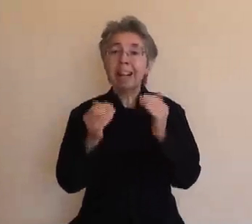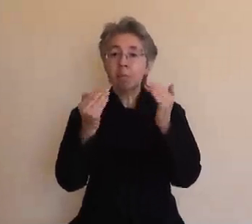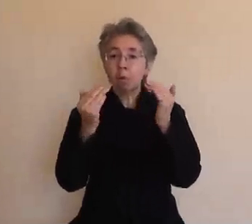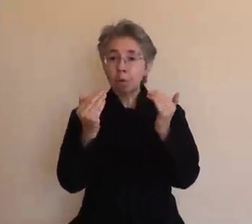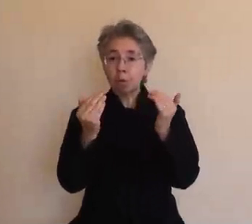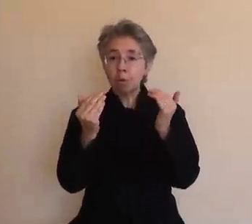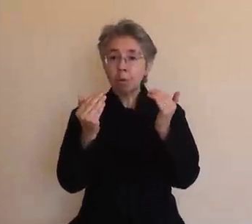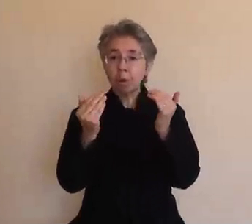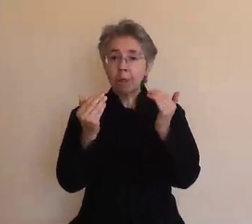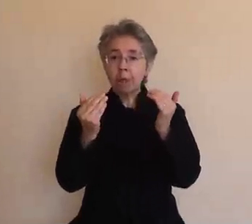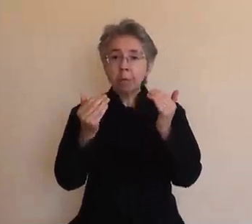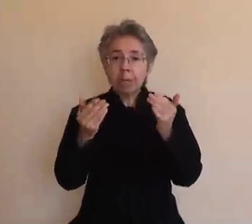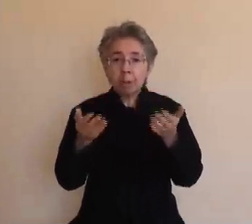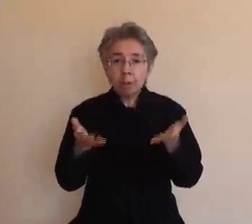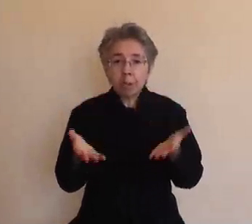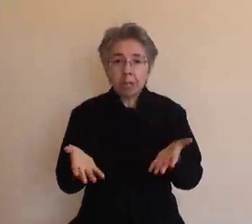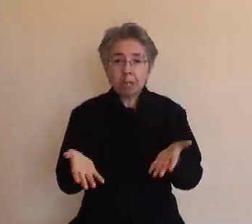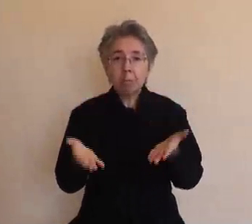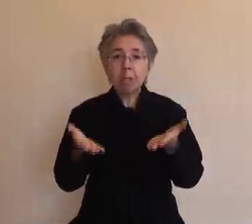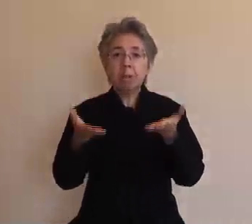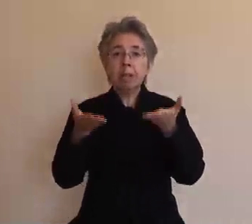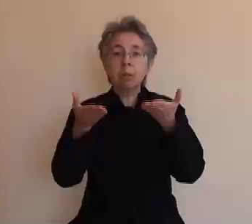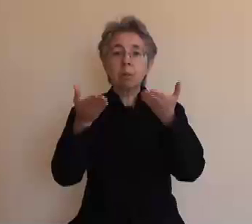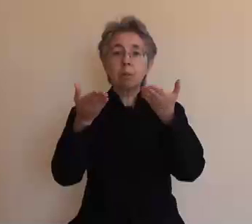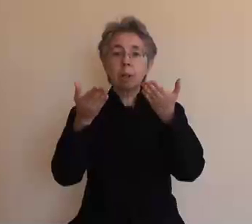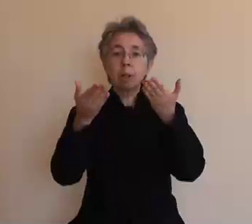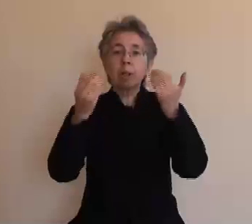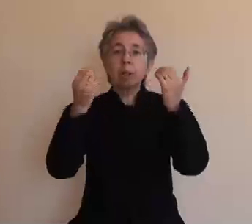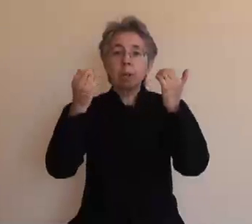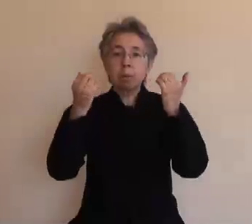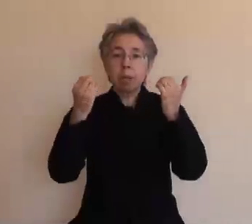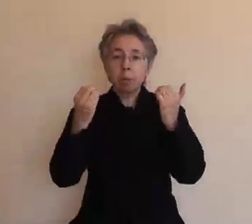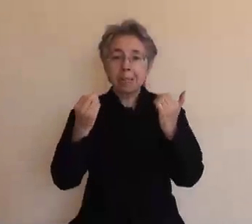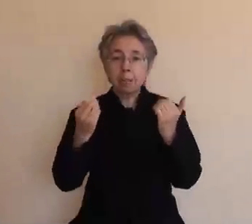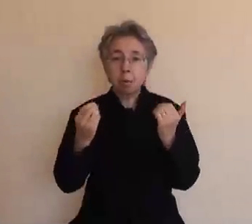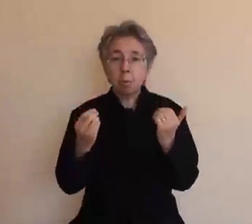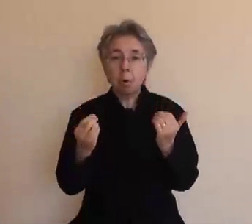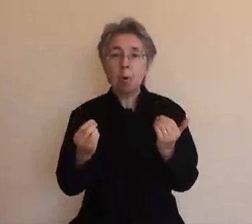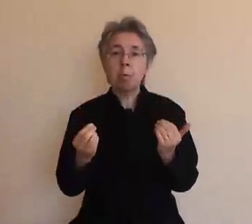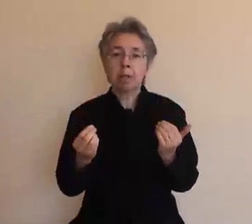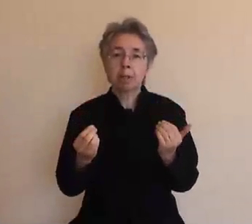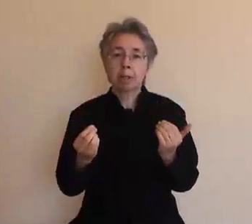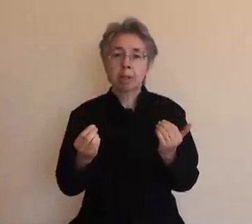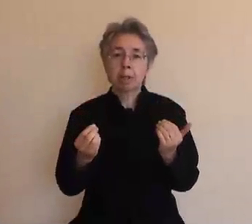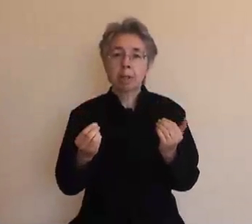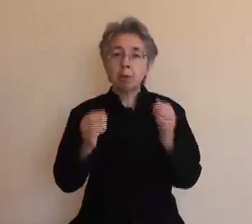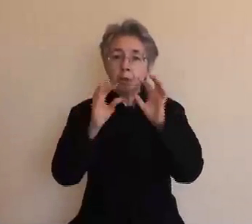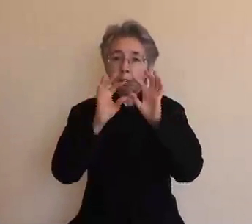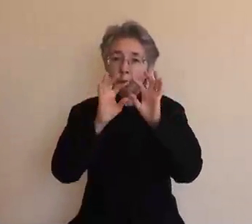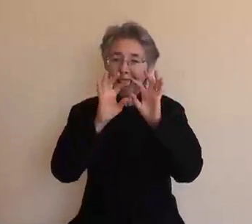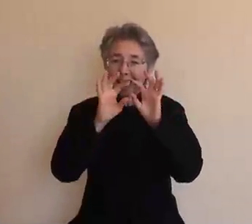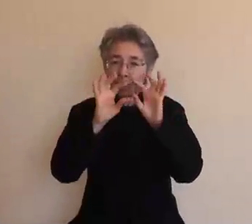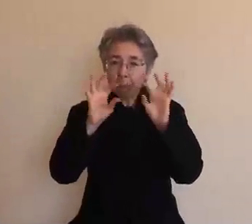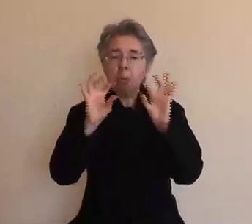the nostril, we can notice it comes in a little cooler, comes out a little warmer. And so just to experience